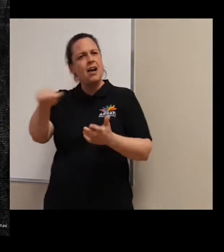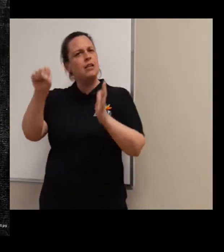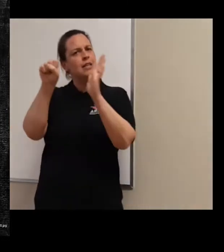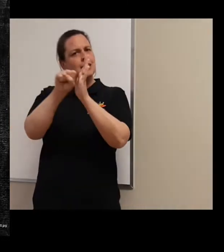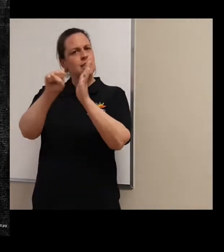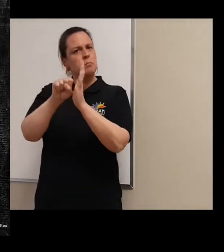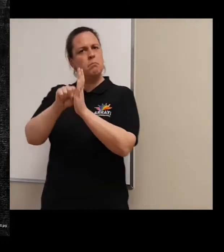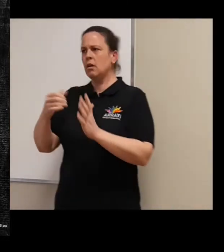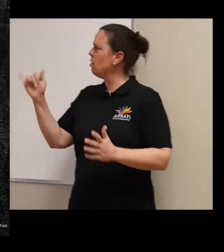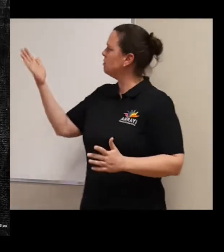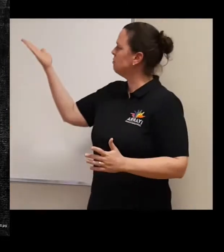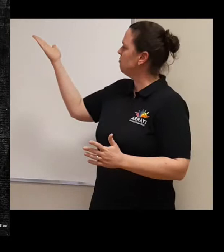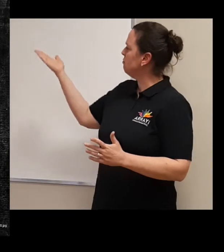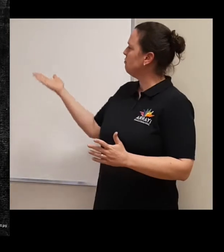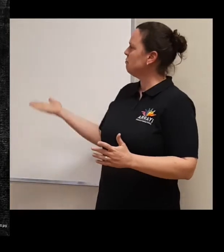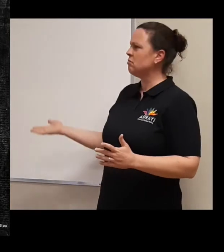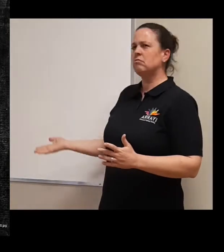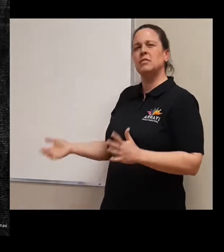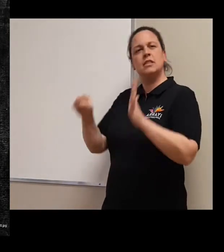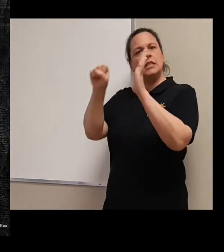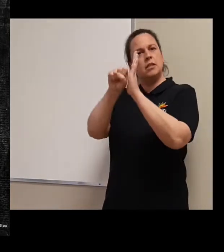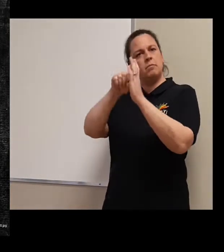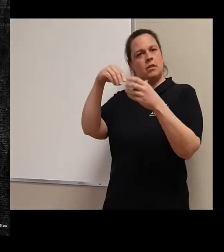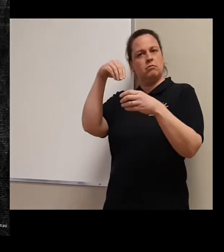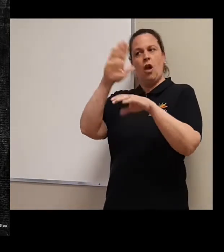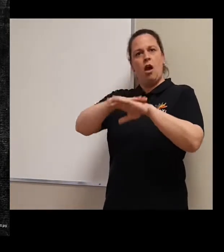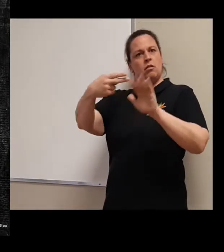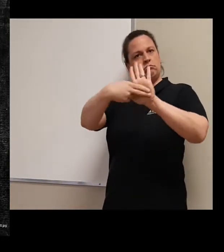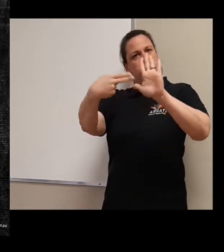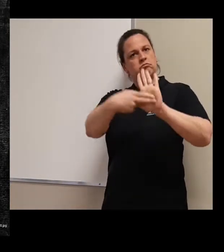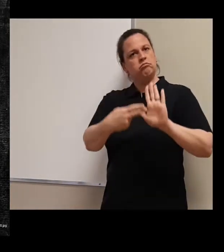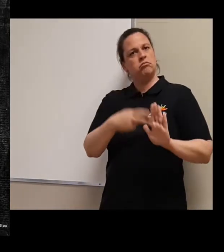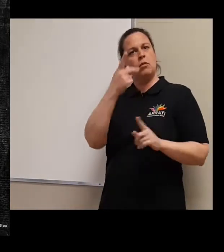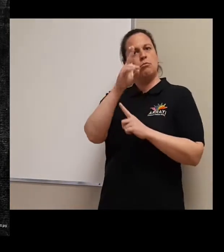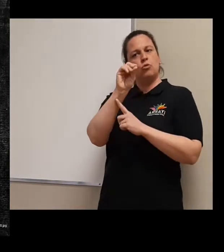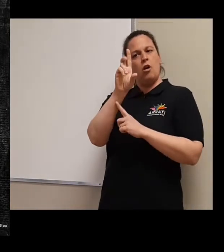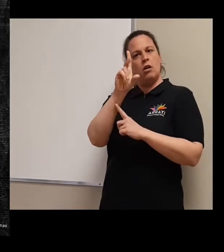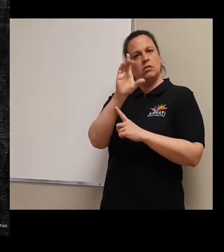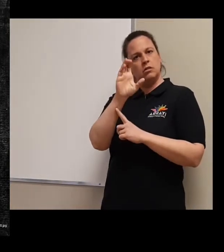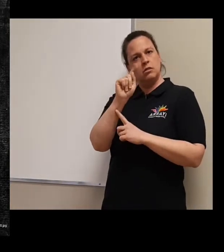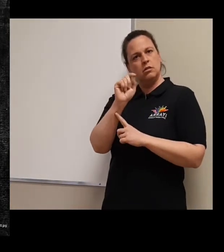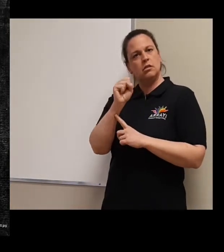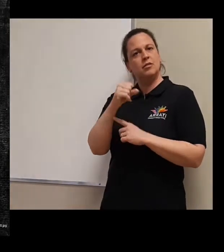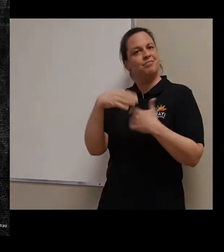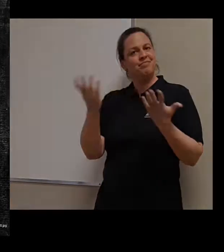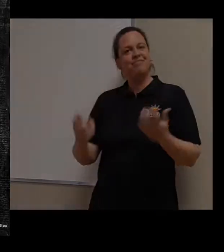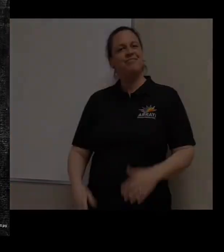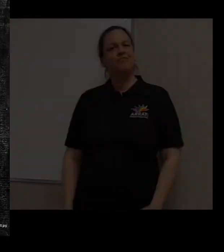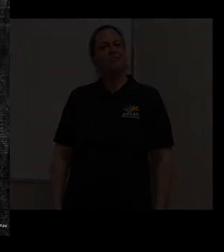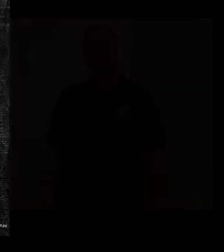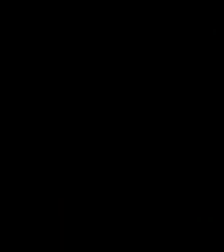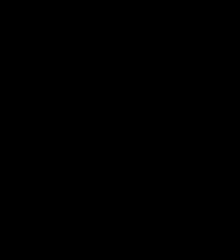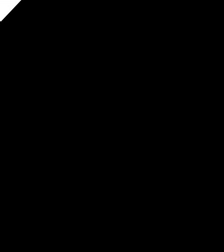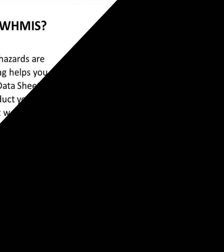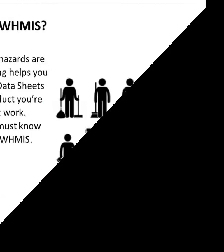you recognize any of these symbols? These symbols can be found on the labels of products.